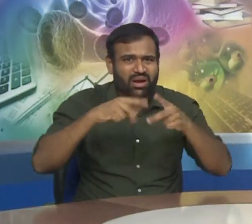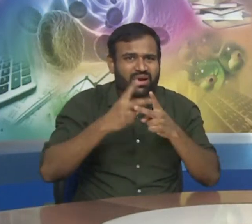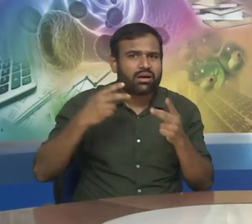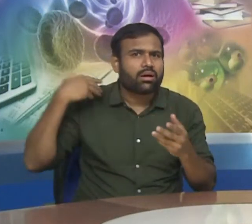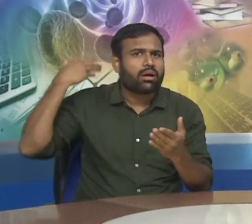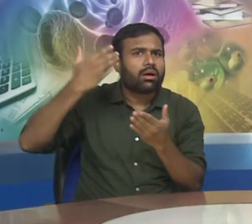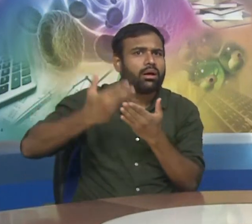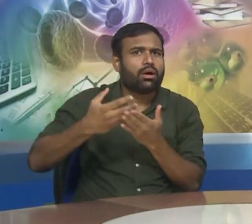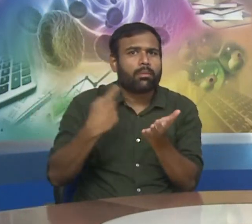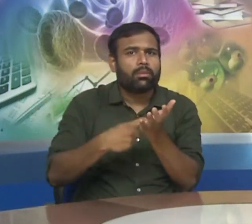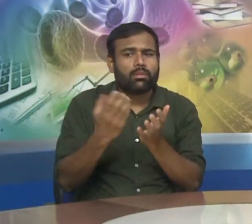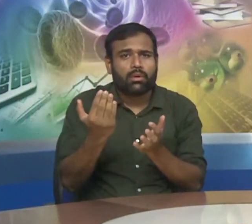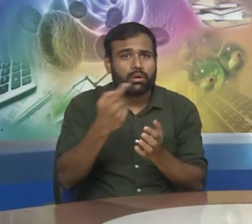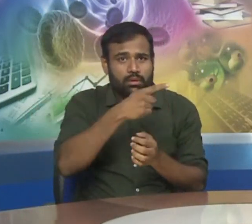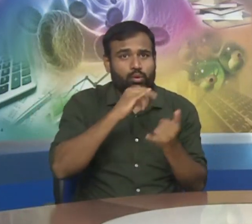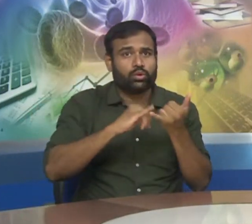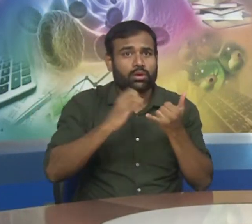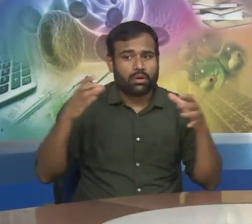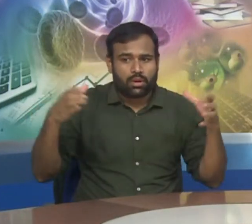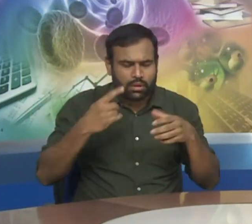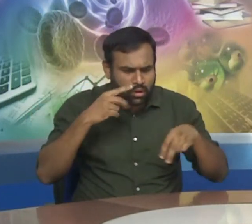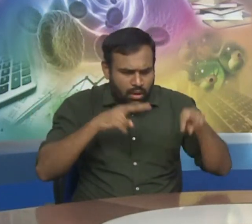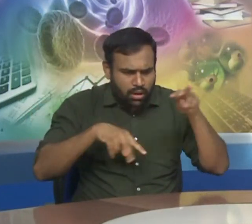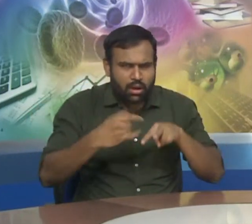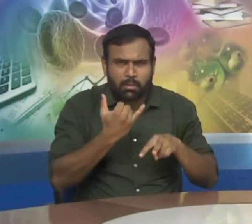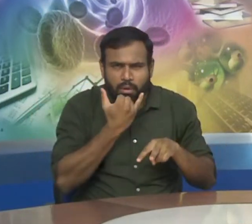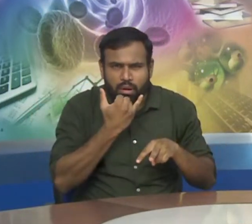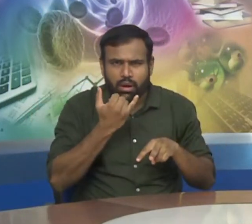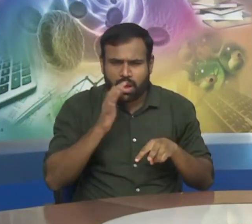to safeguard the rights of the individuals.